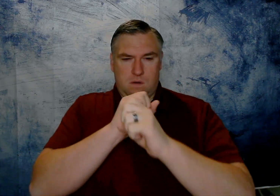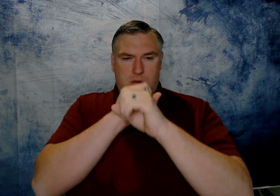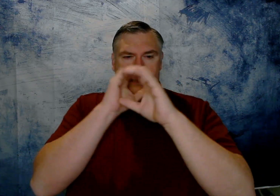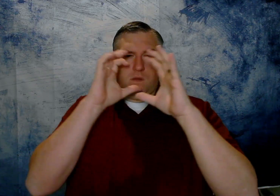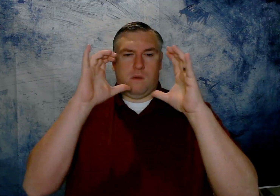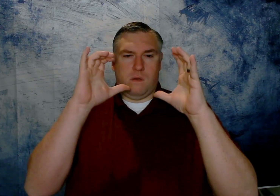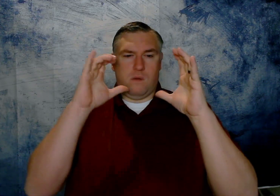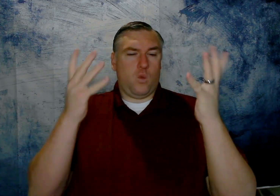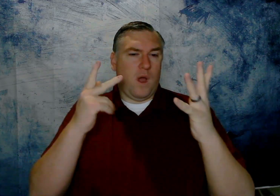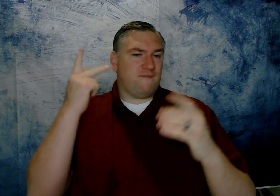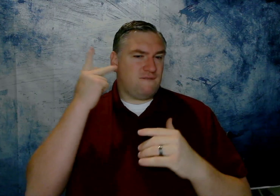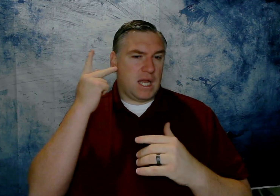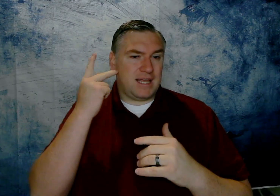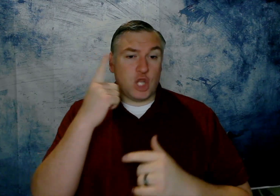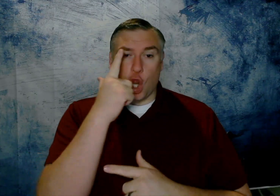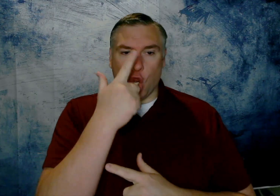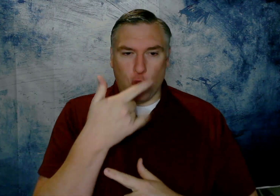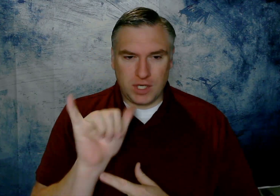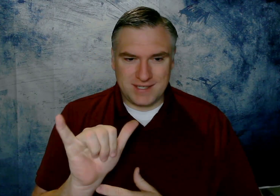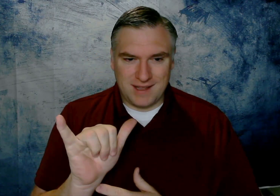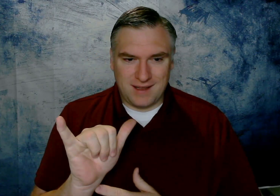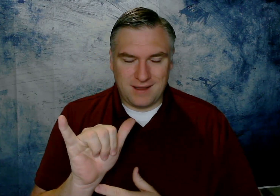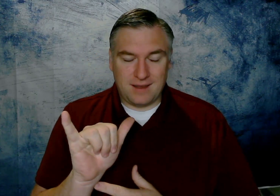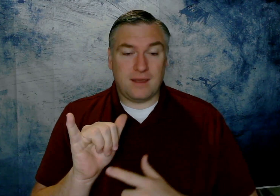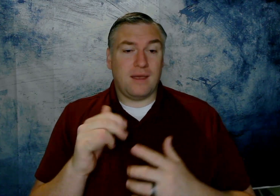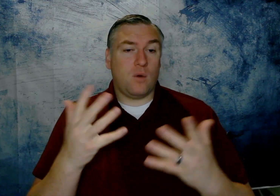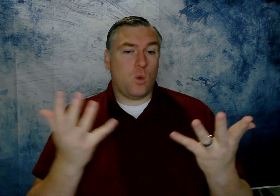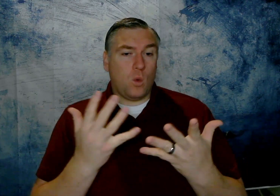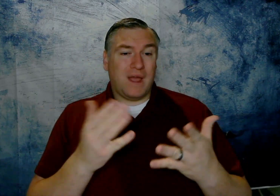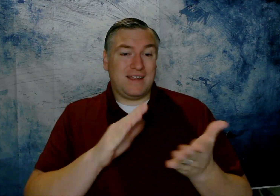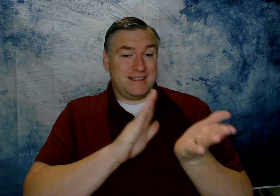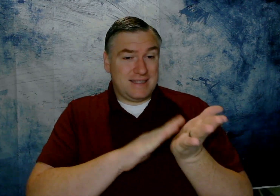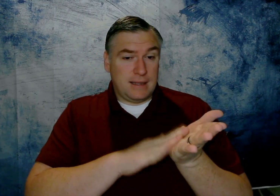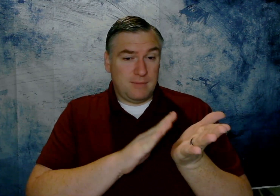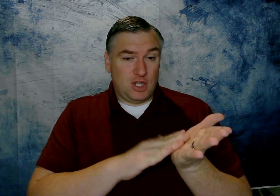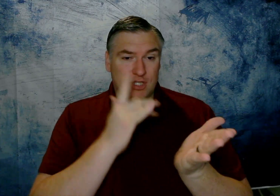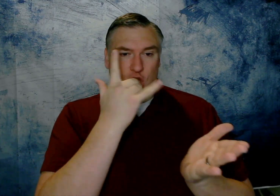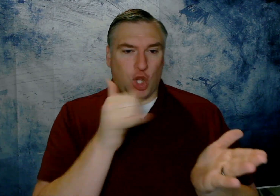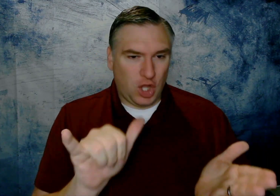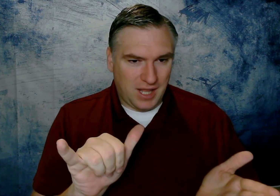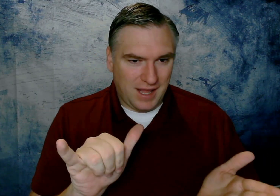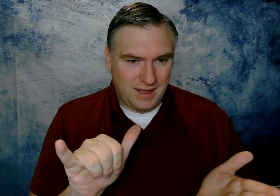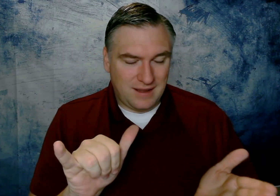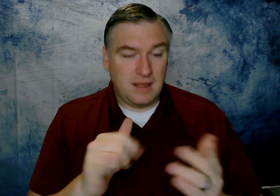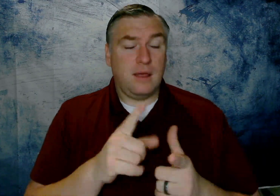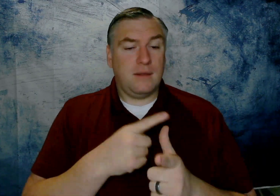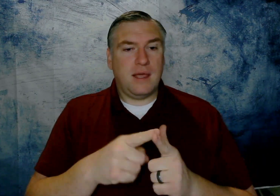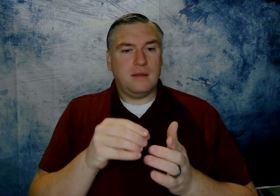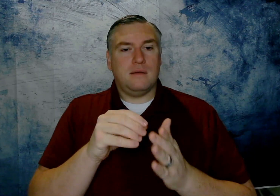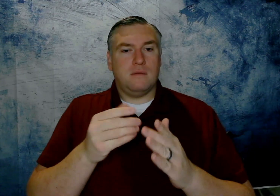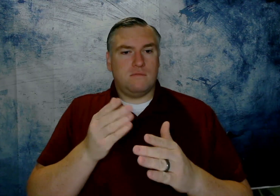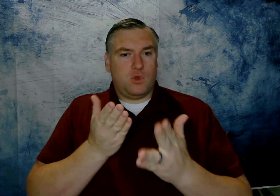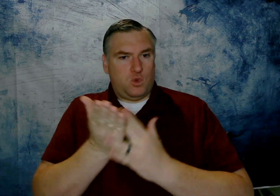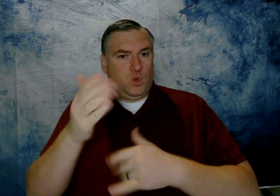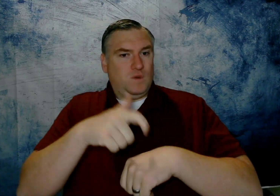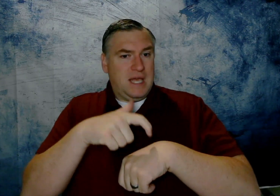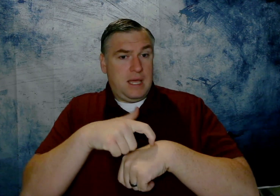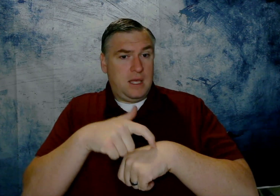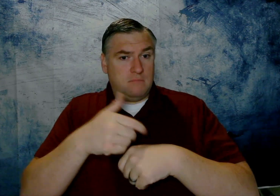and really help students visualize what phonics looks like, what syllables look like. And then